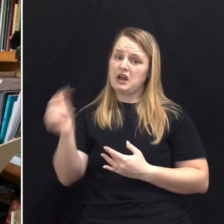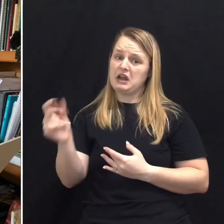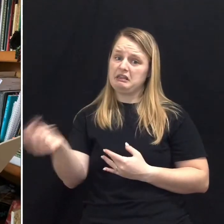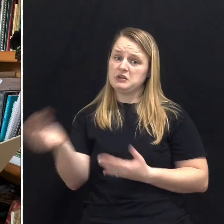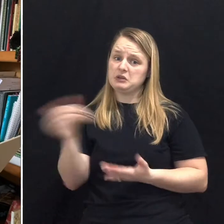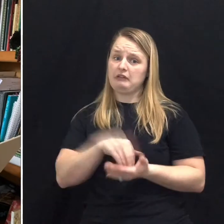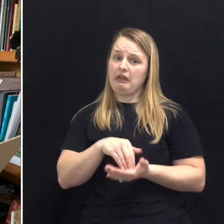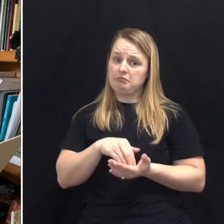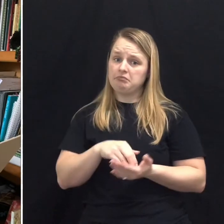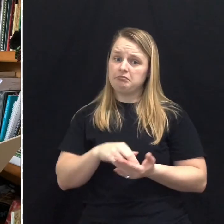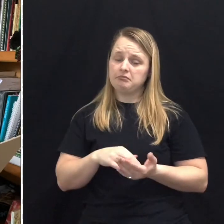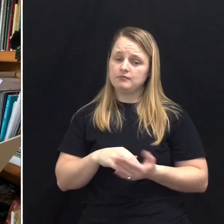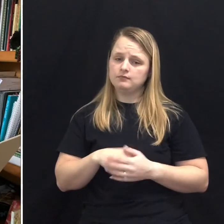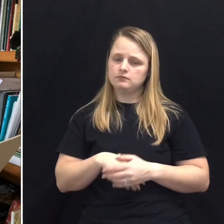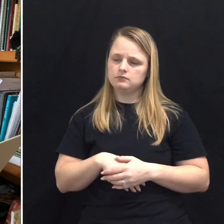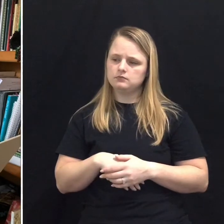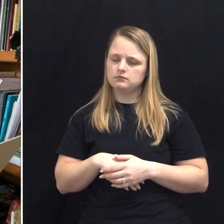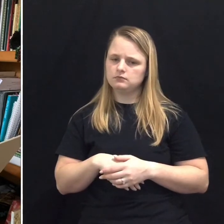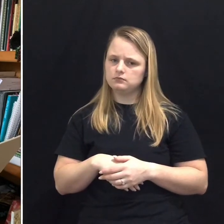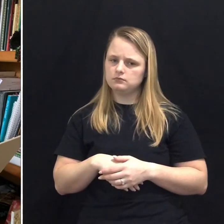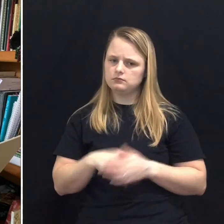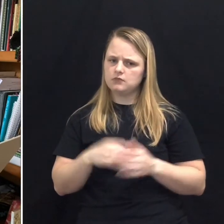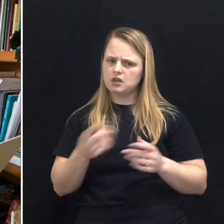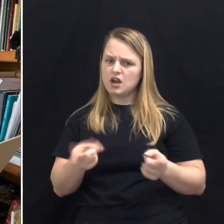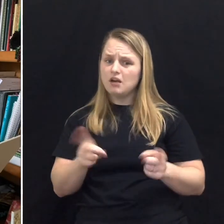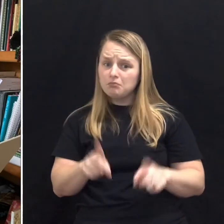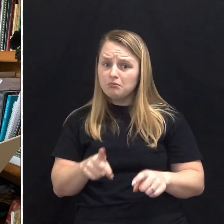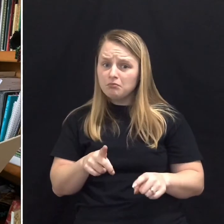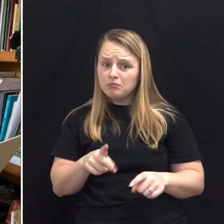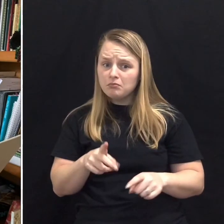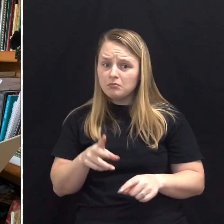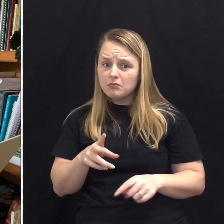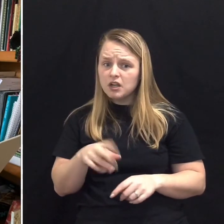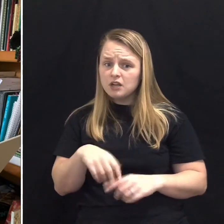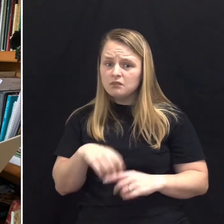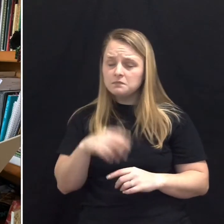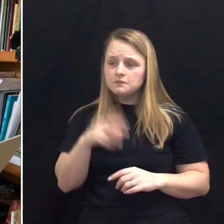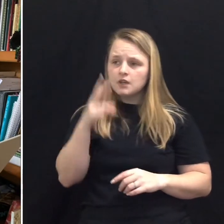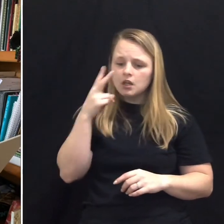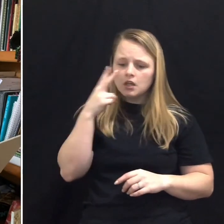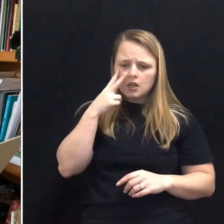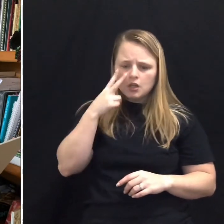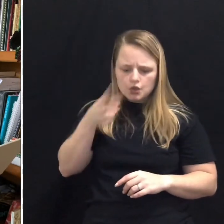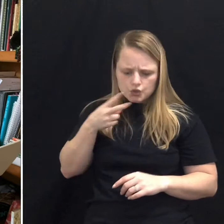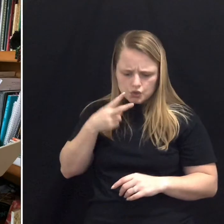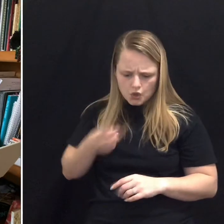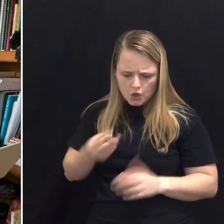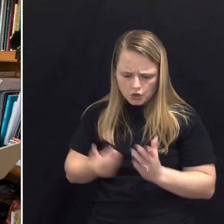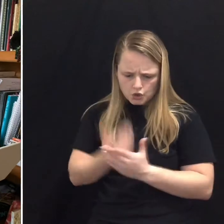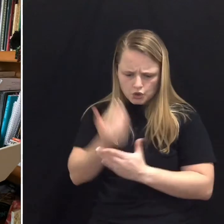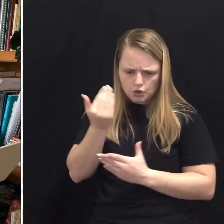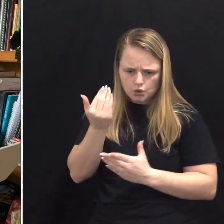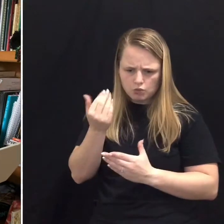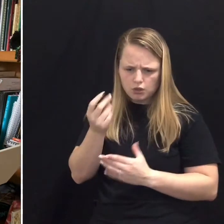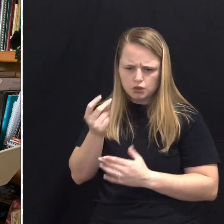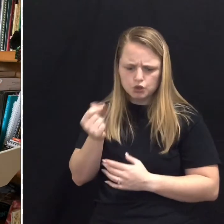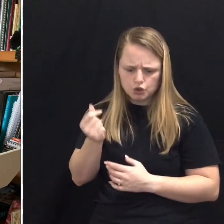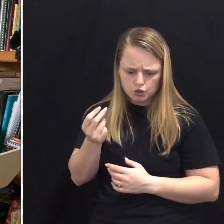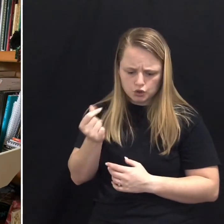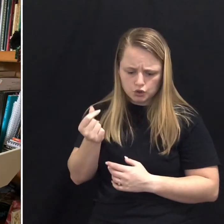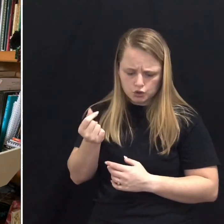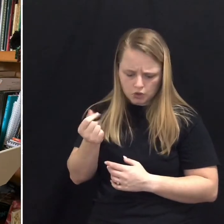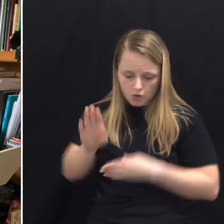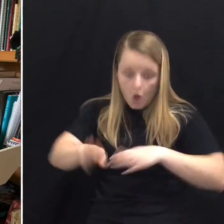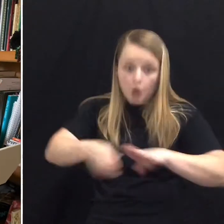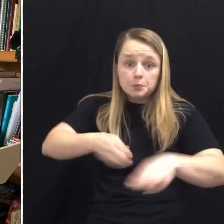But then he came upon fresh dog prints. Slowly,